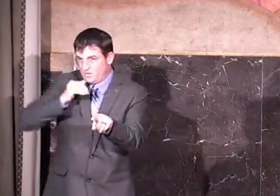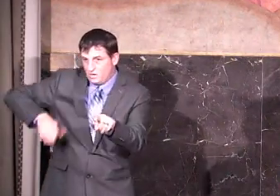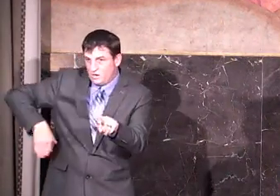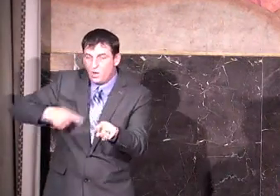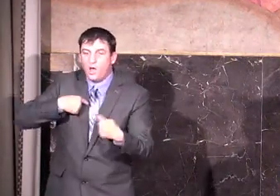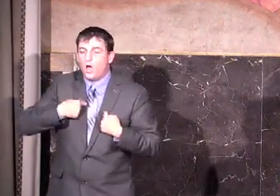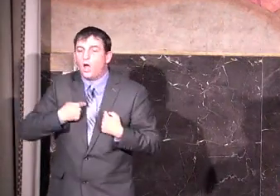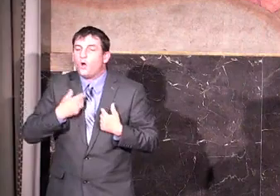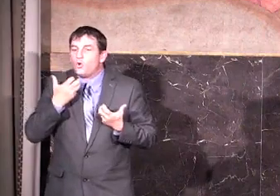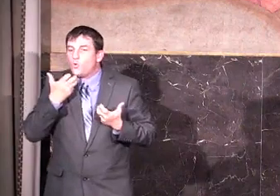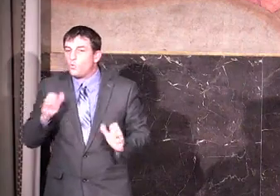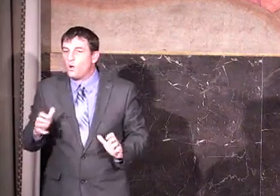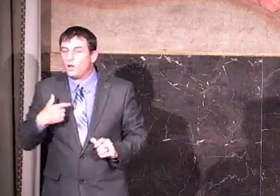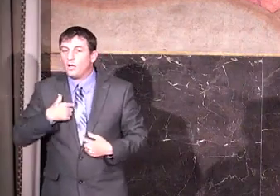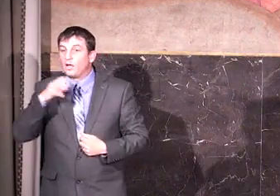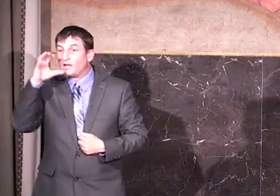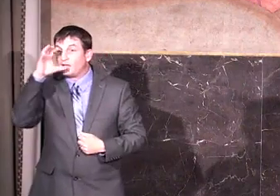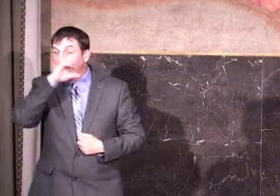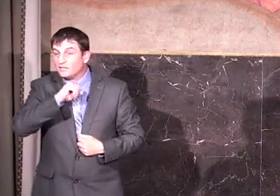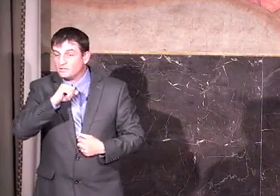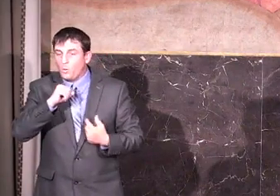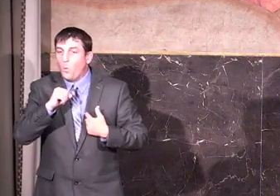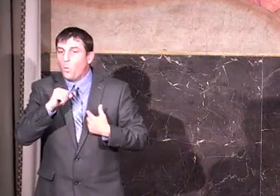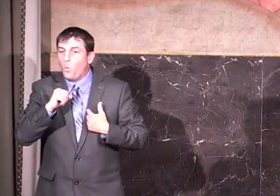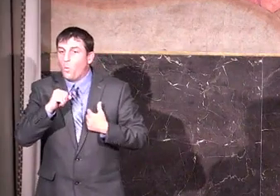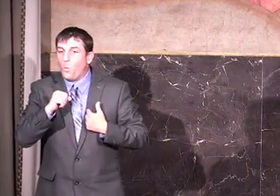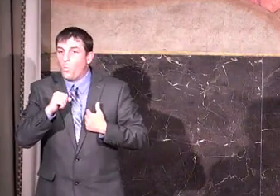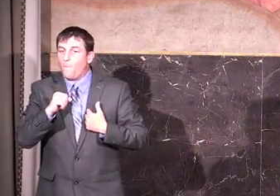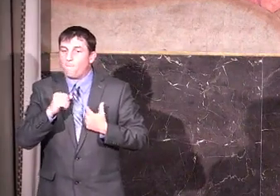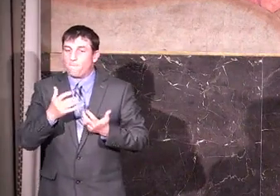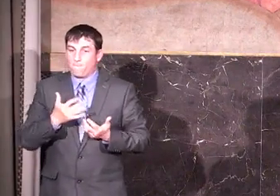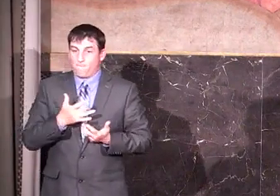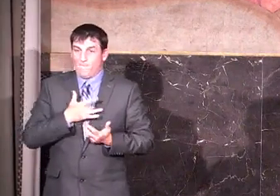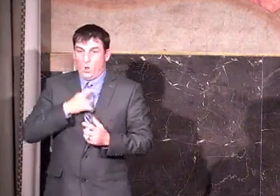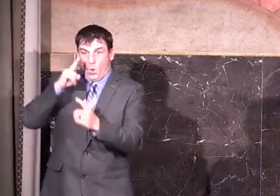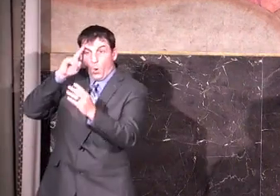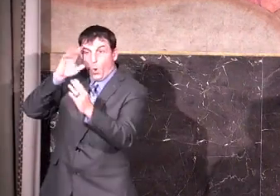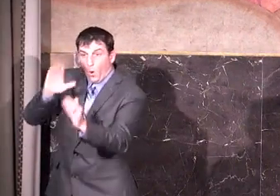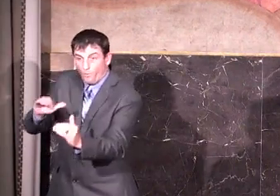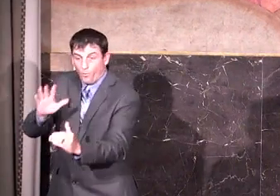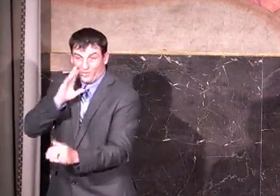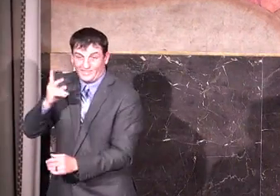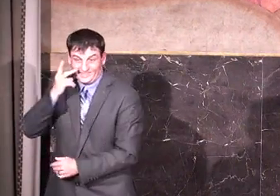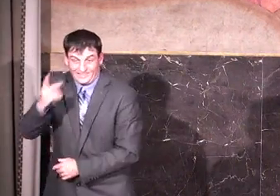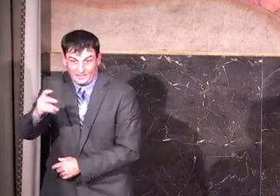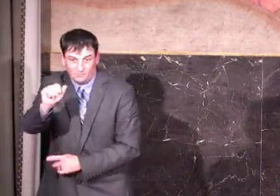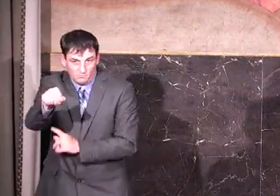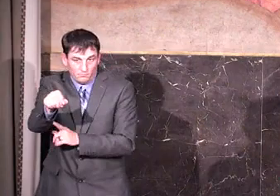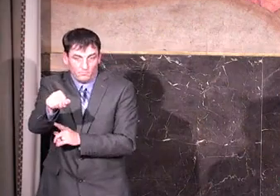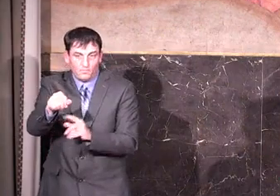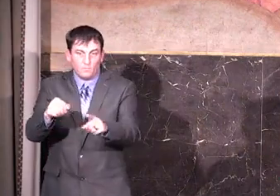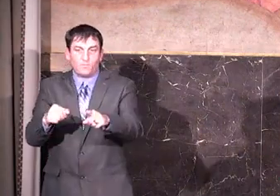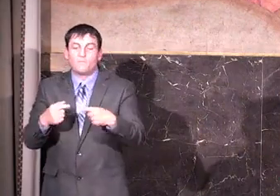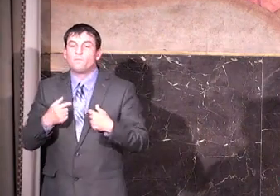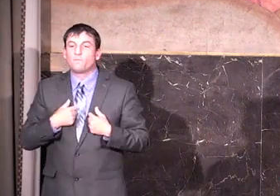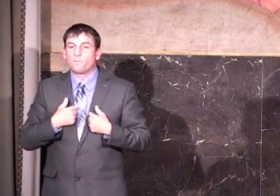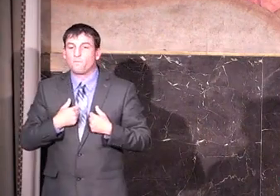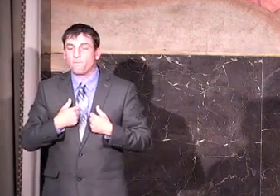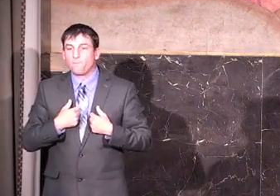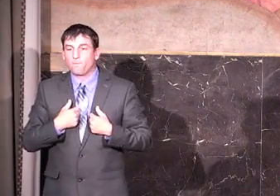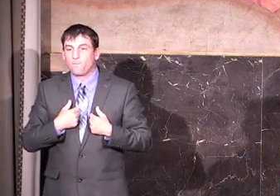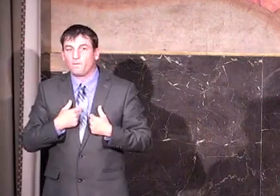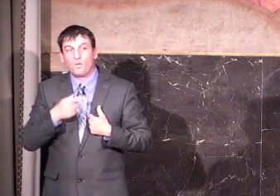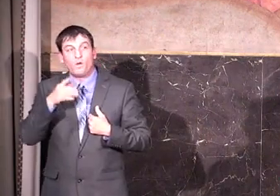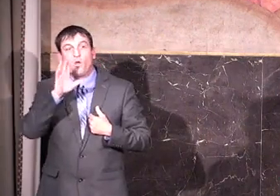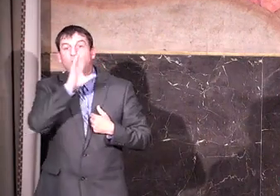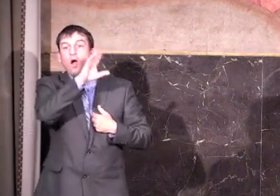guess. That it's obviously my hope that that's what we see. Look, I don't second guess what other